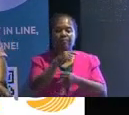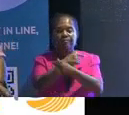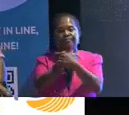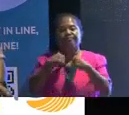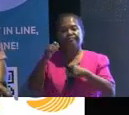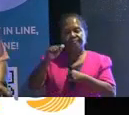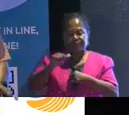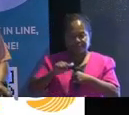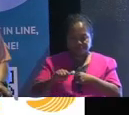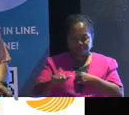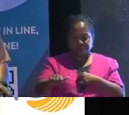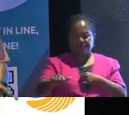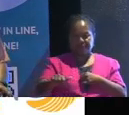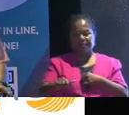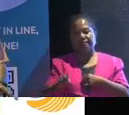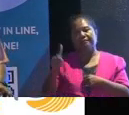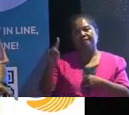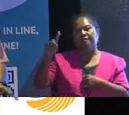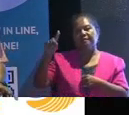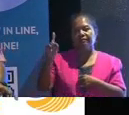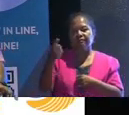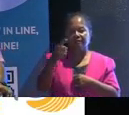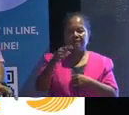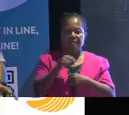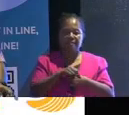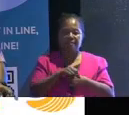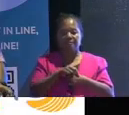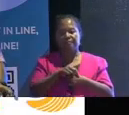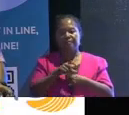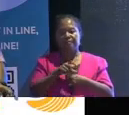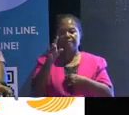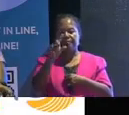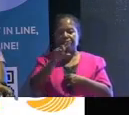the first bracket or the second bracket.